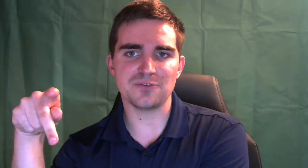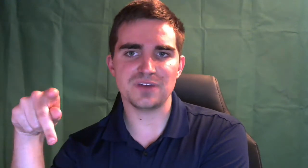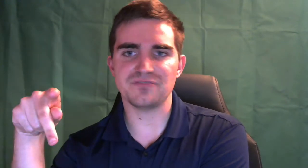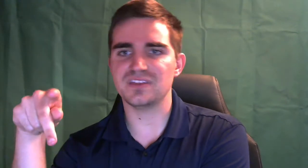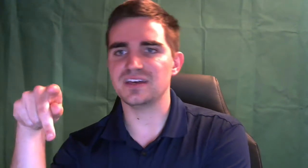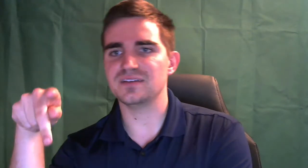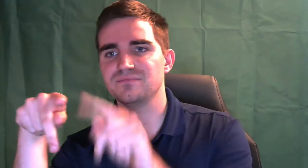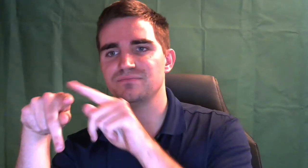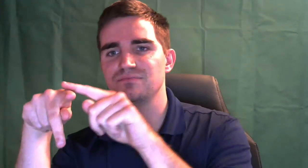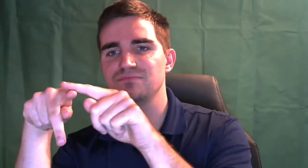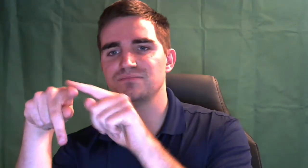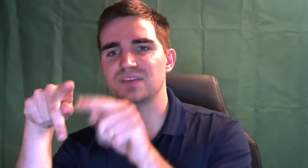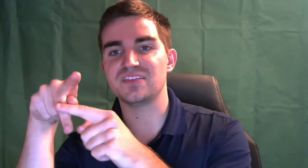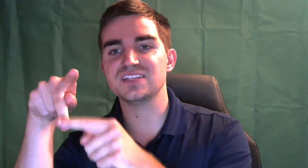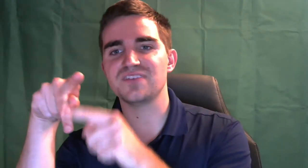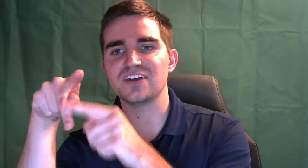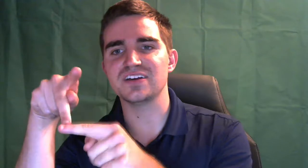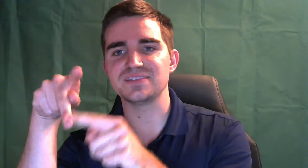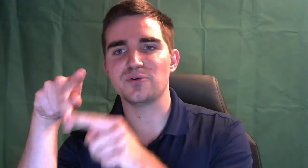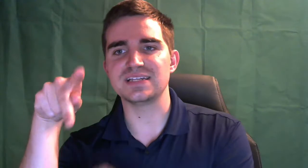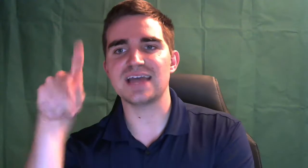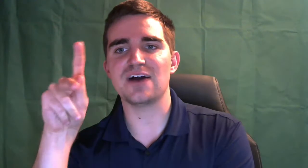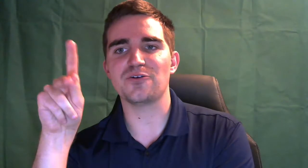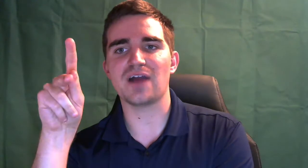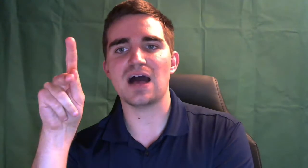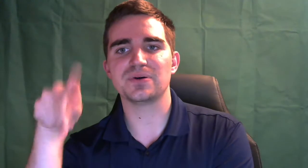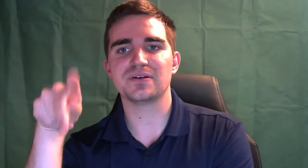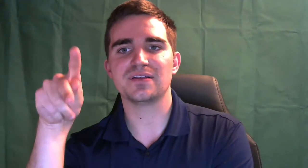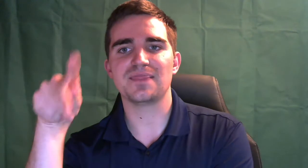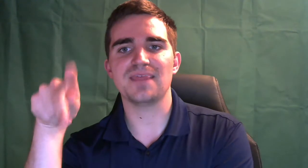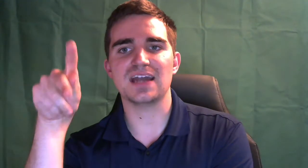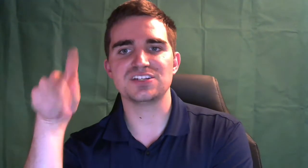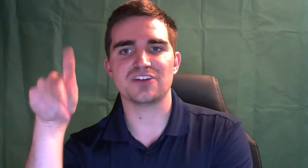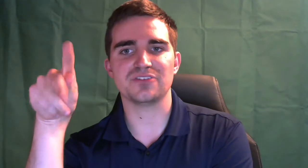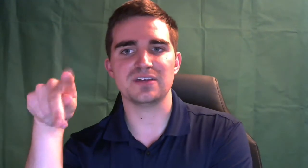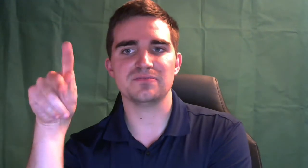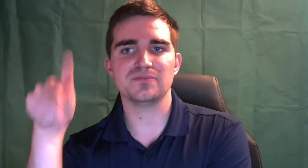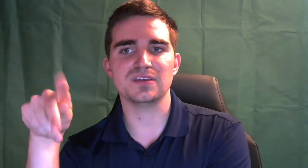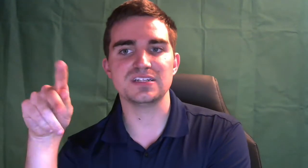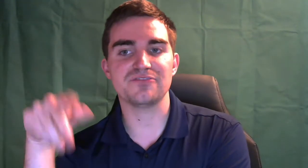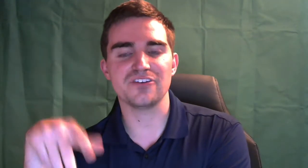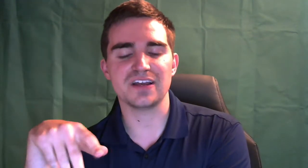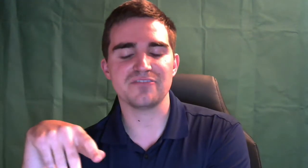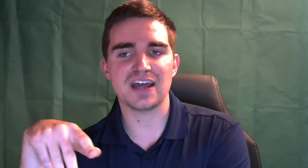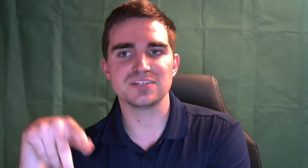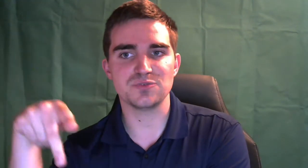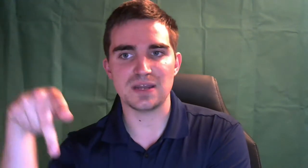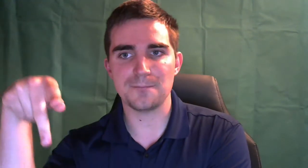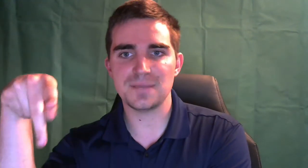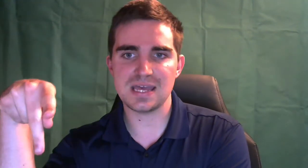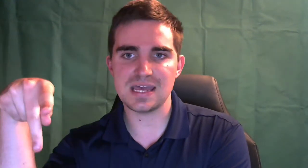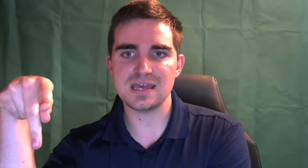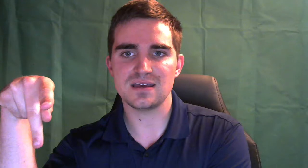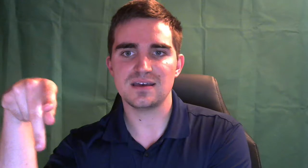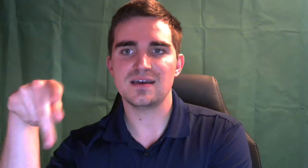if this finger is pointed down or up. That is generally the differing factor between P